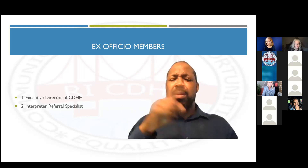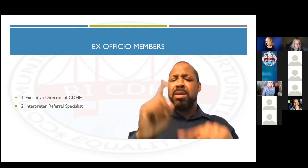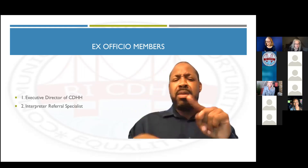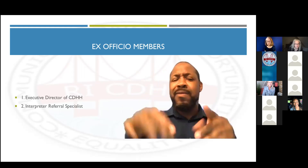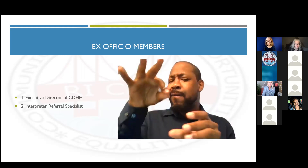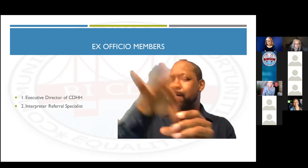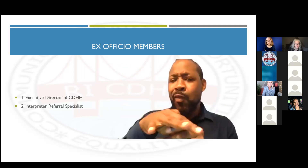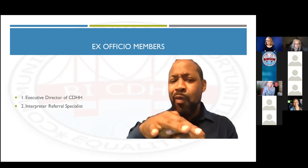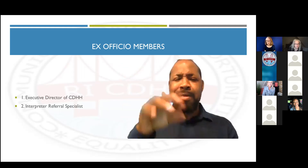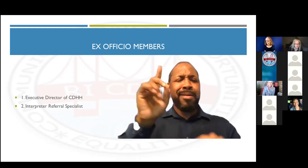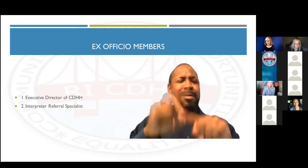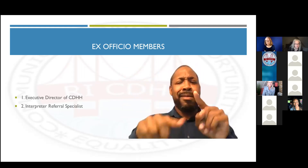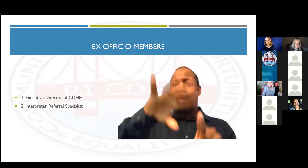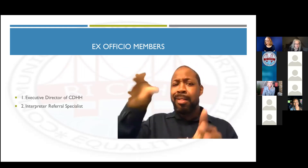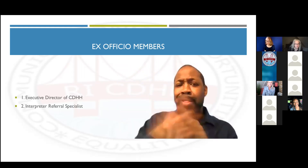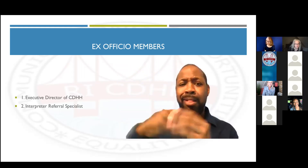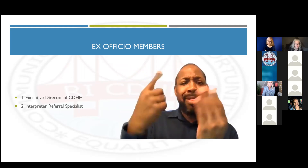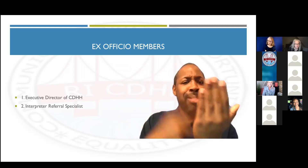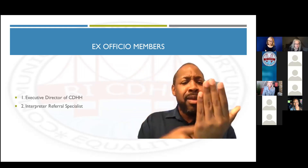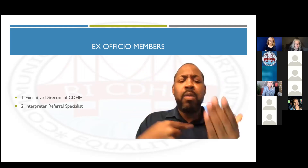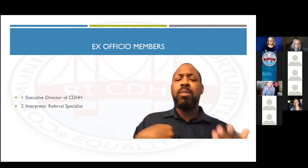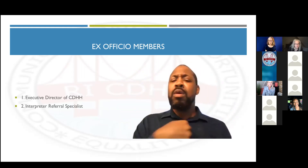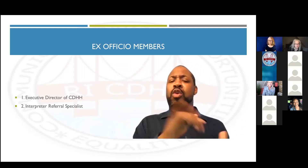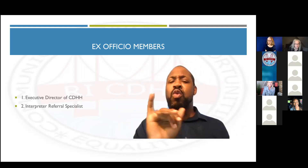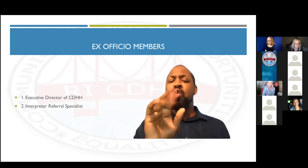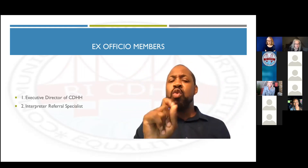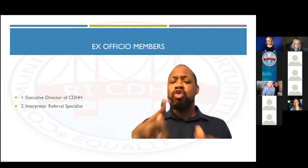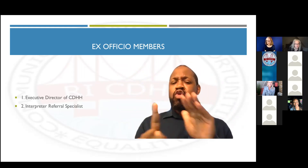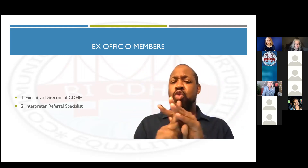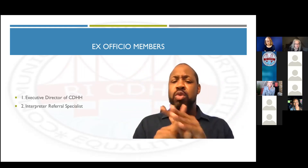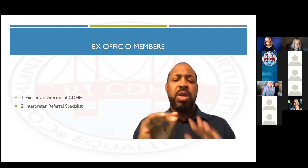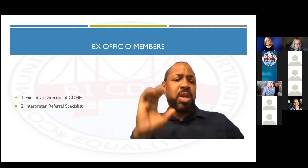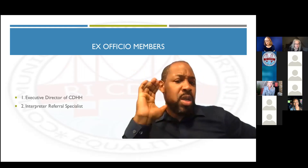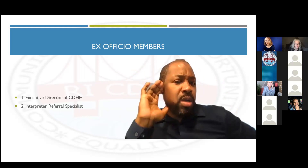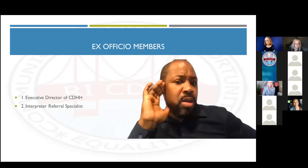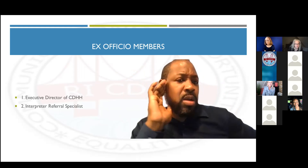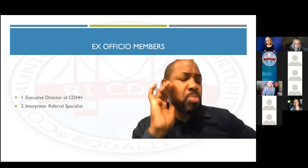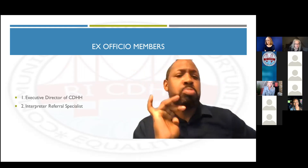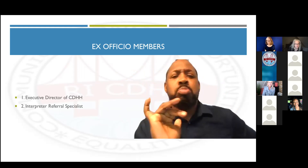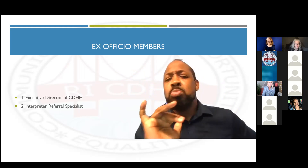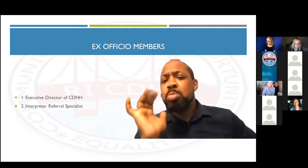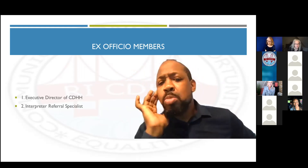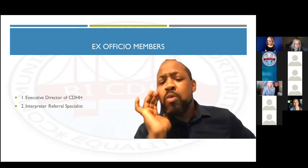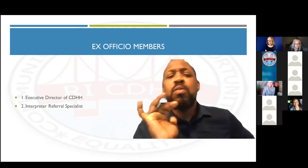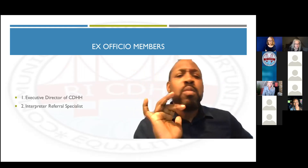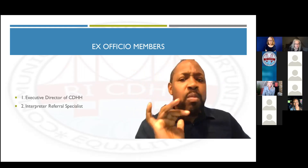members. They can't vote, they can't be involved in the discussion, but they can listen to the